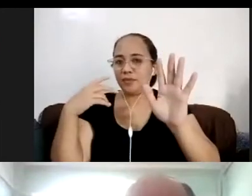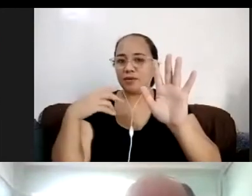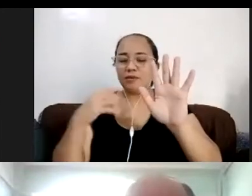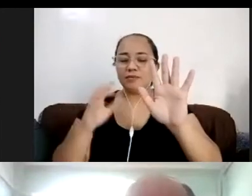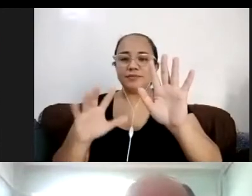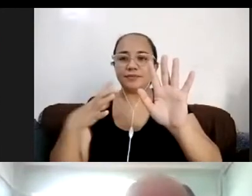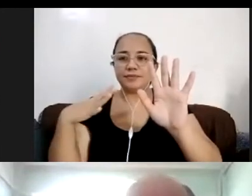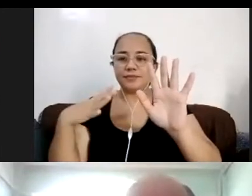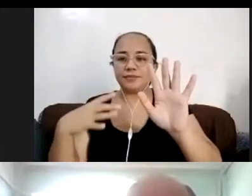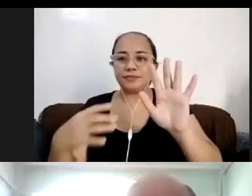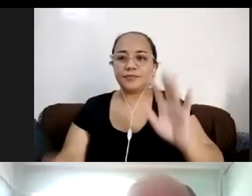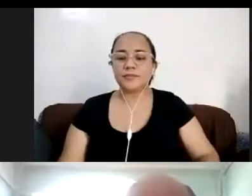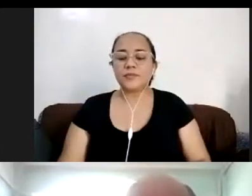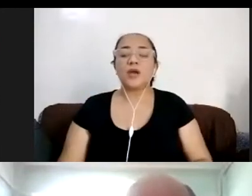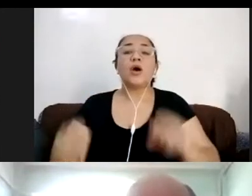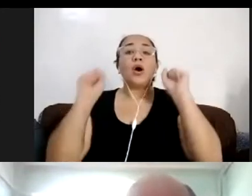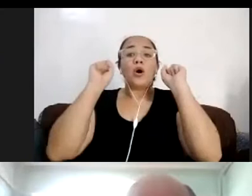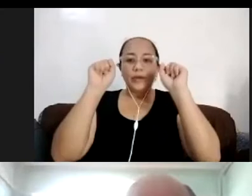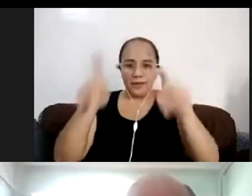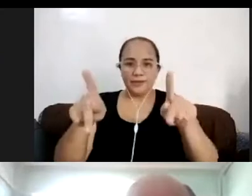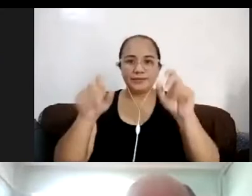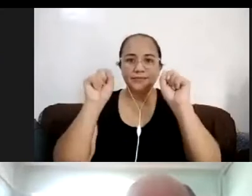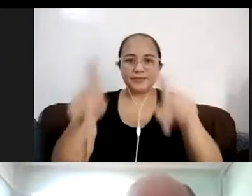Yeah, all right. So a clause.